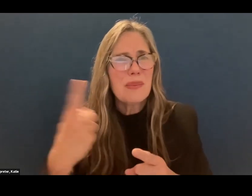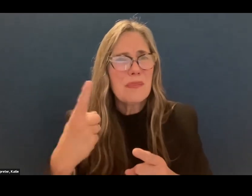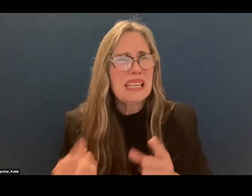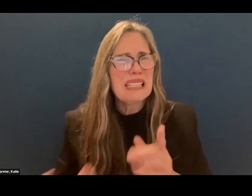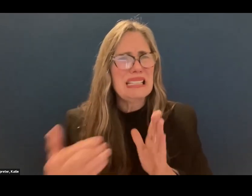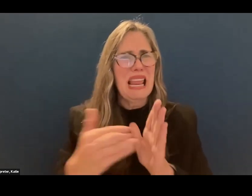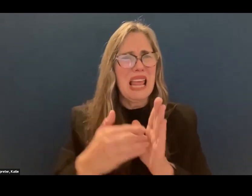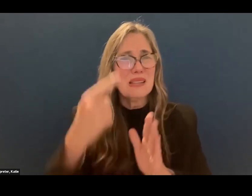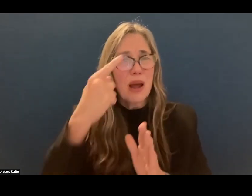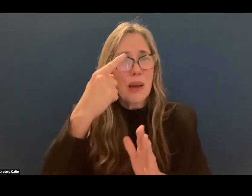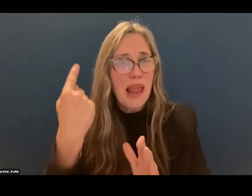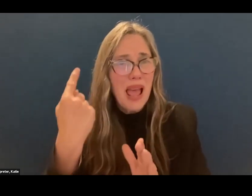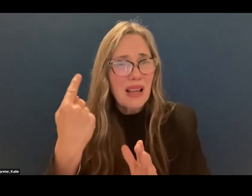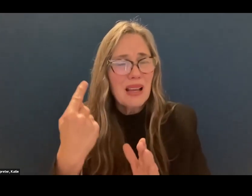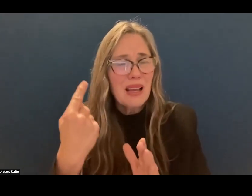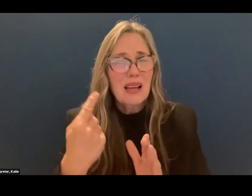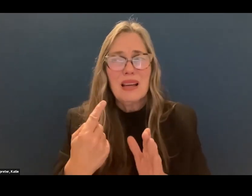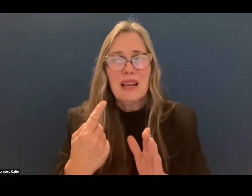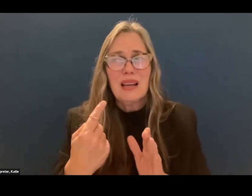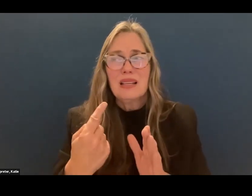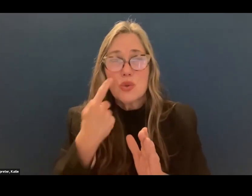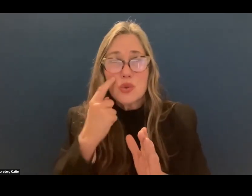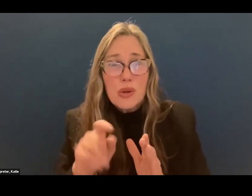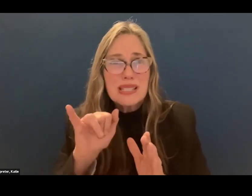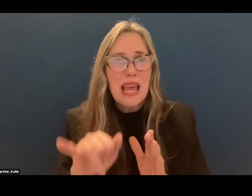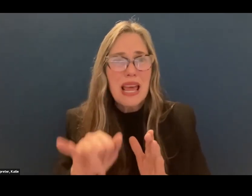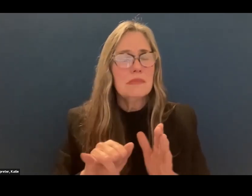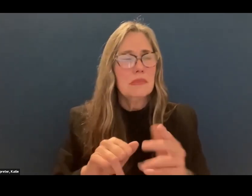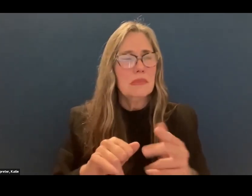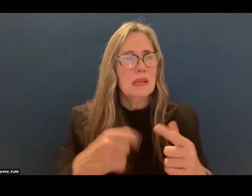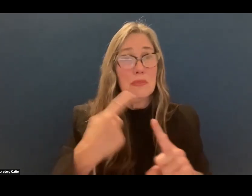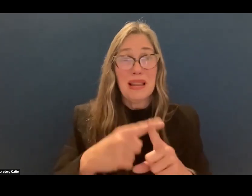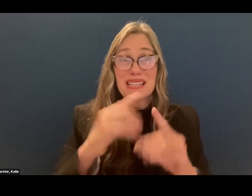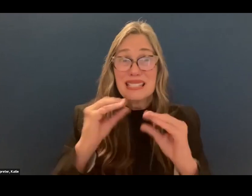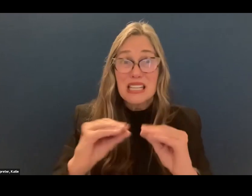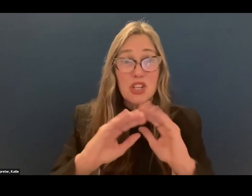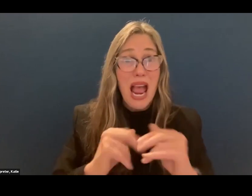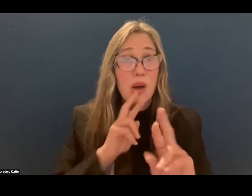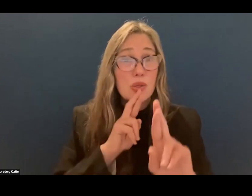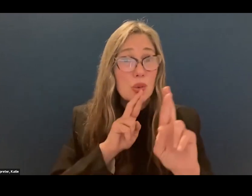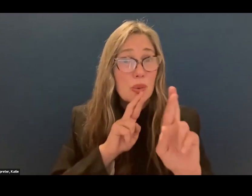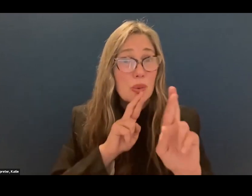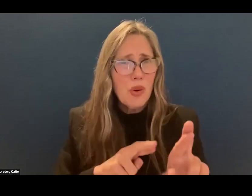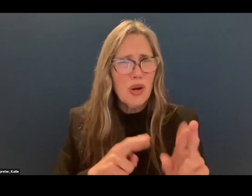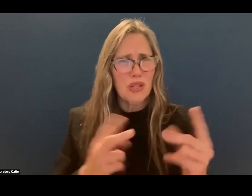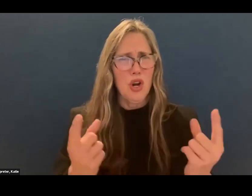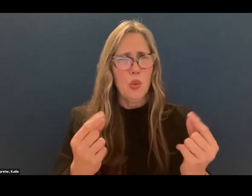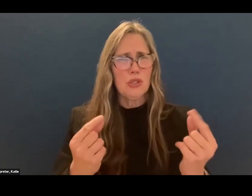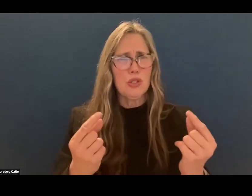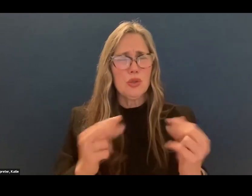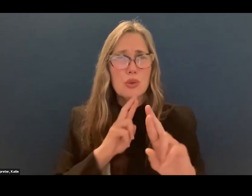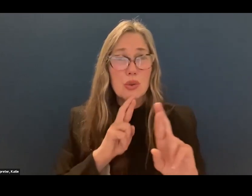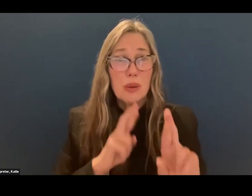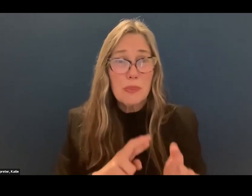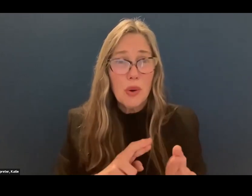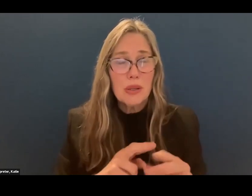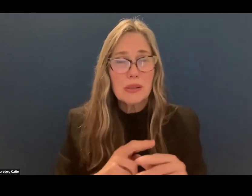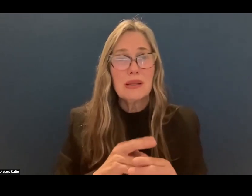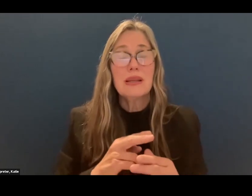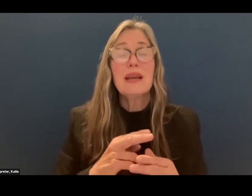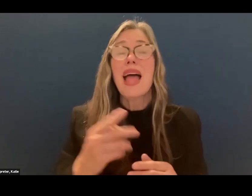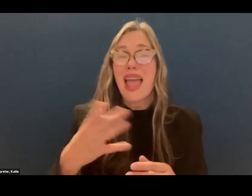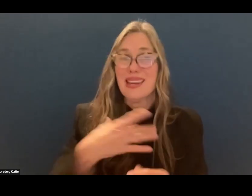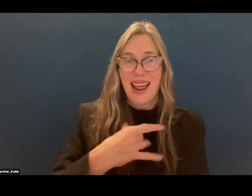I can only speak for myself, but I do like the idea of in the future exploring, expanding ethnic studies into the junior highs.